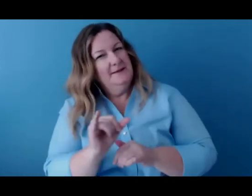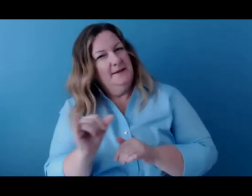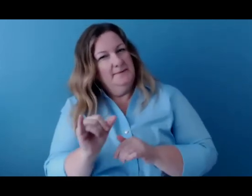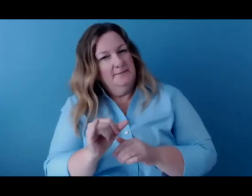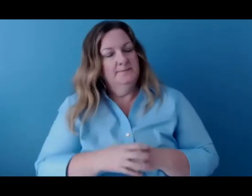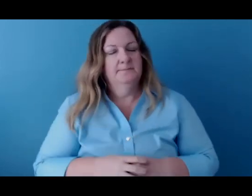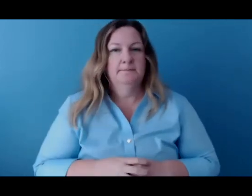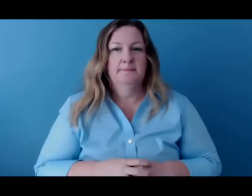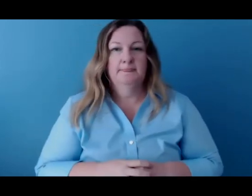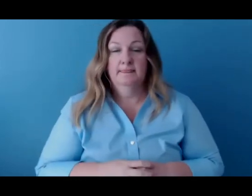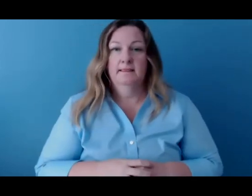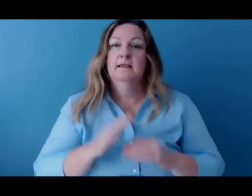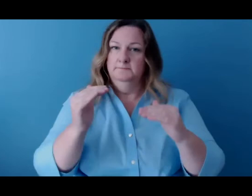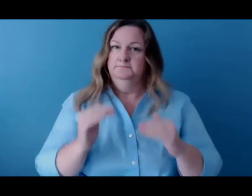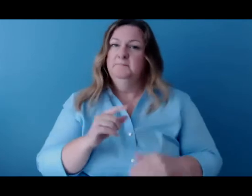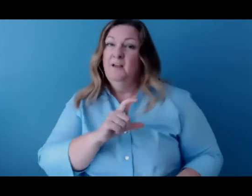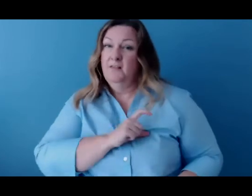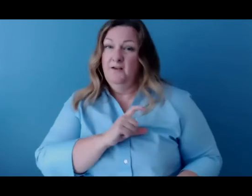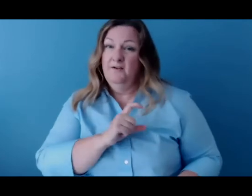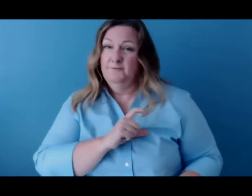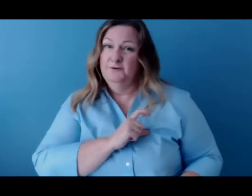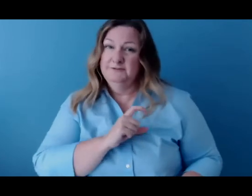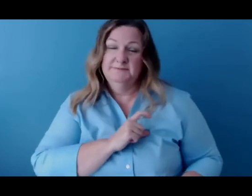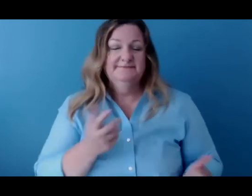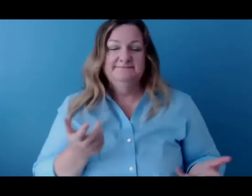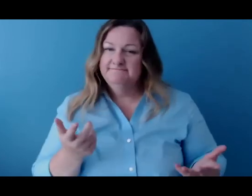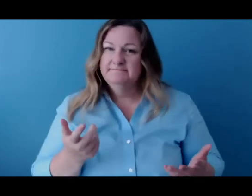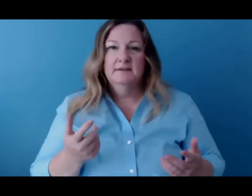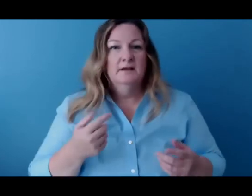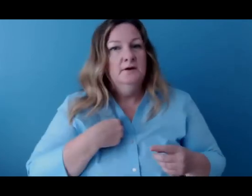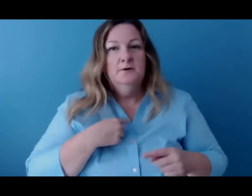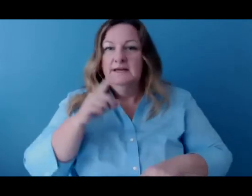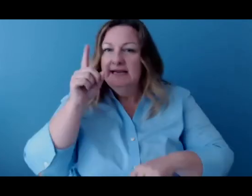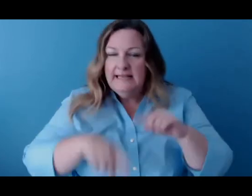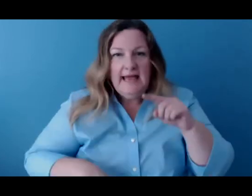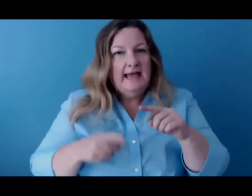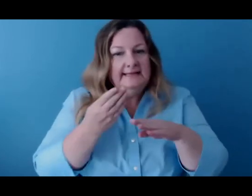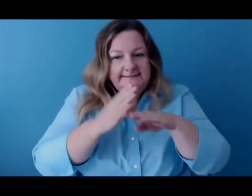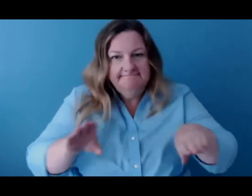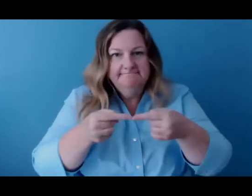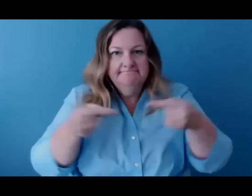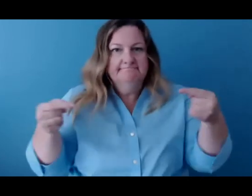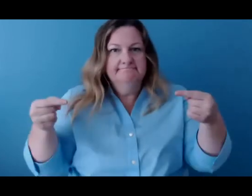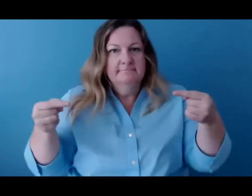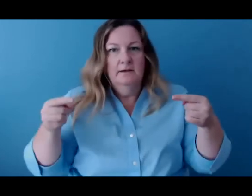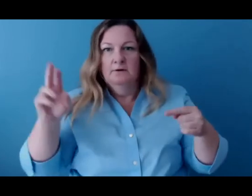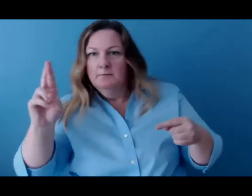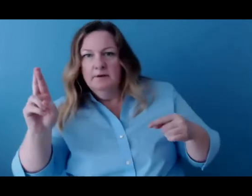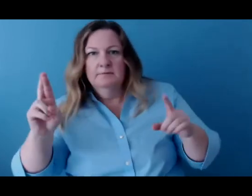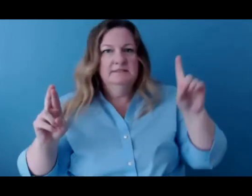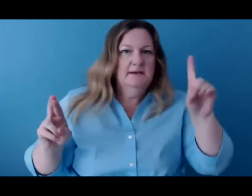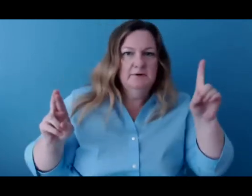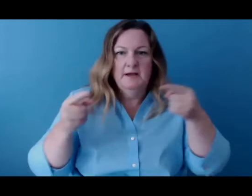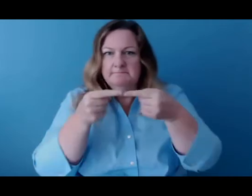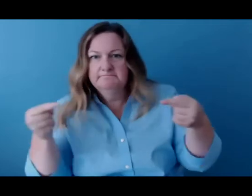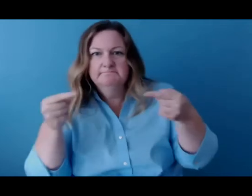we cannot continue to make every single thing a partisan issue. Everything, you know, as I talk to